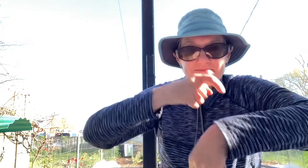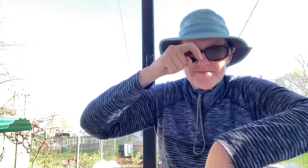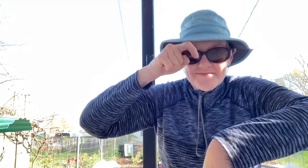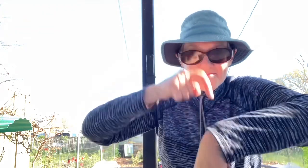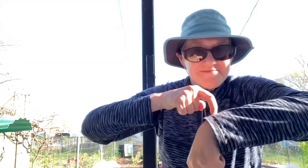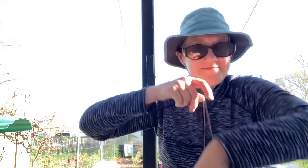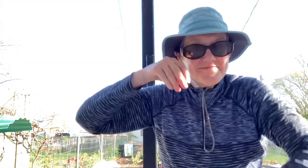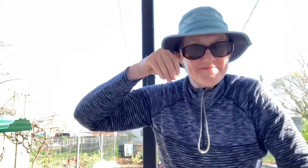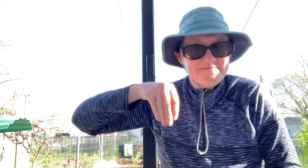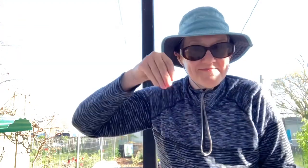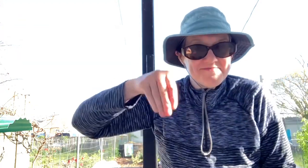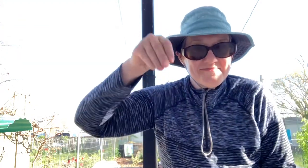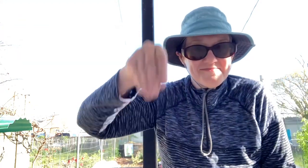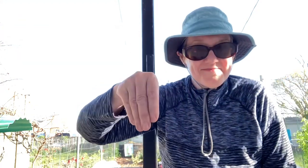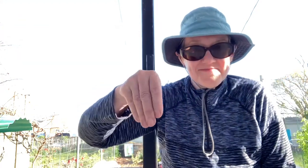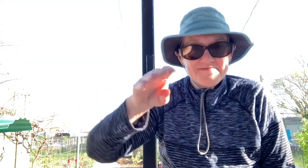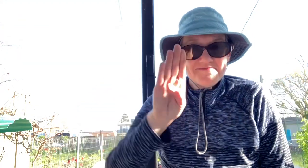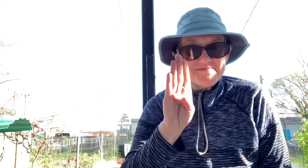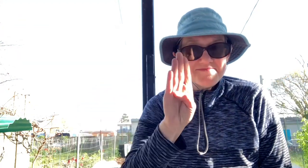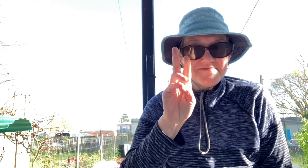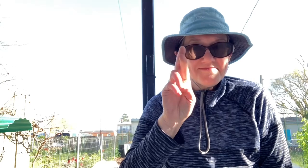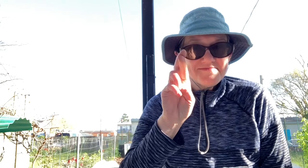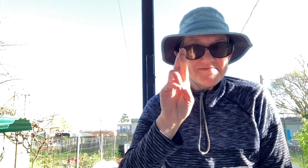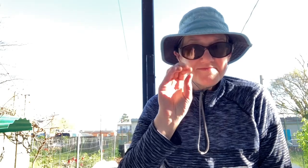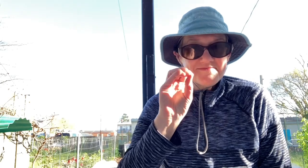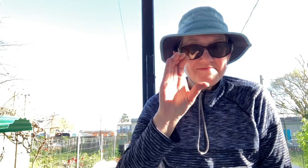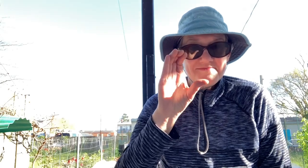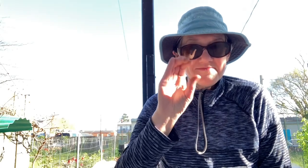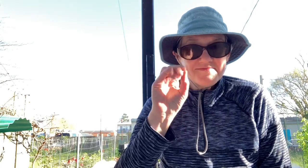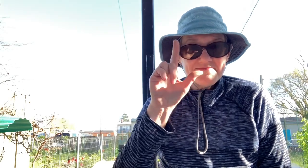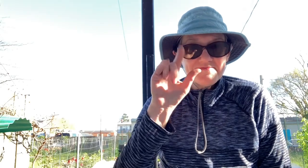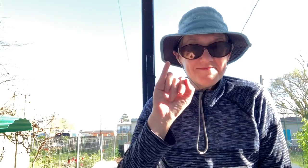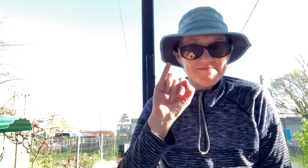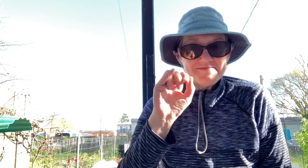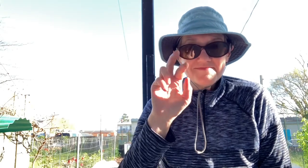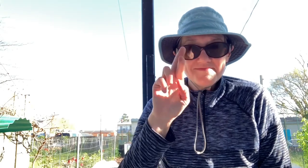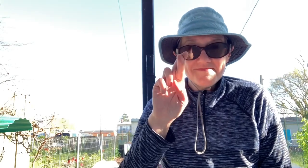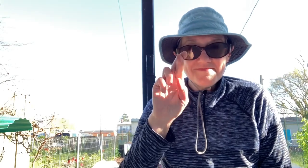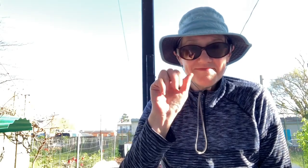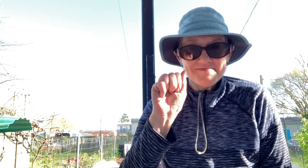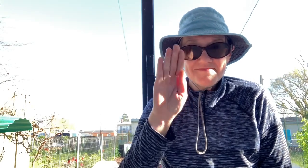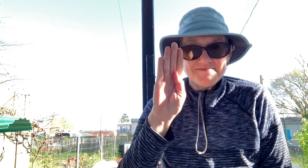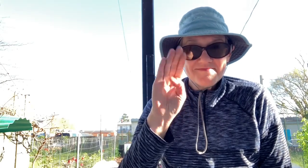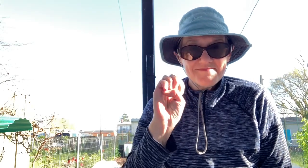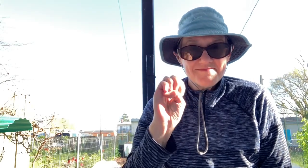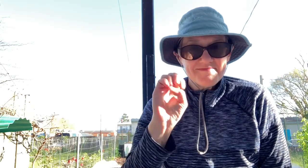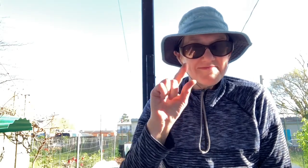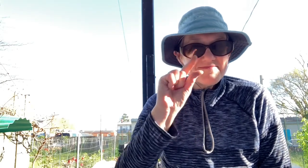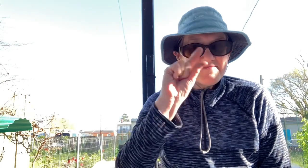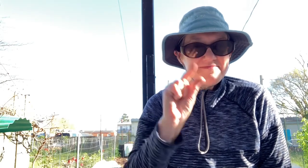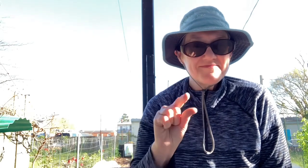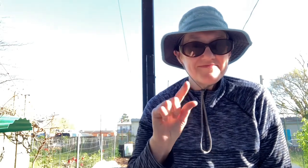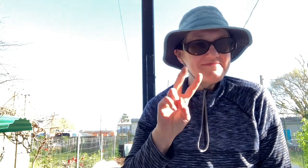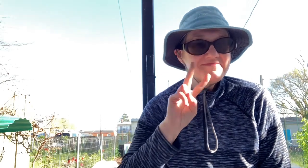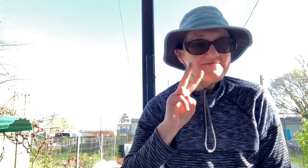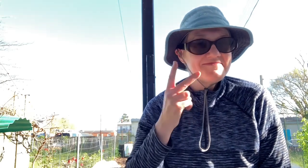Today we're going to plant out our broccoli Rabe. It's an